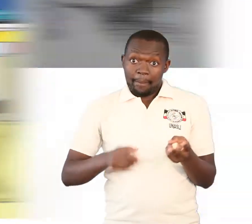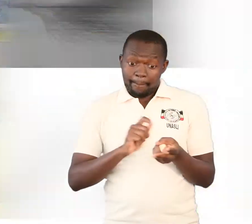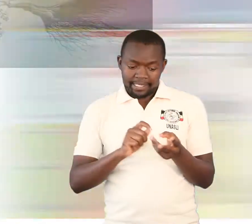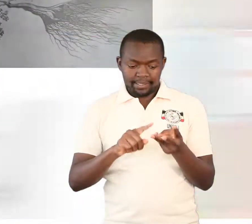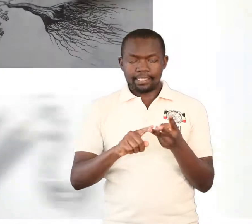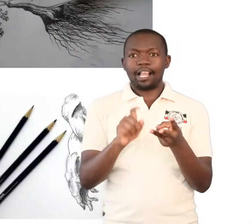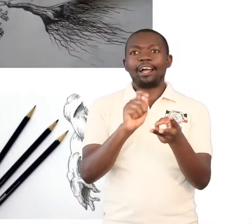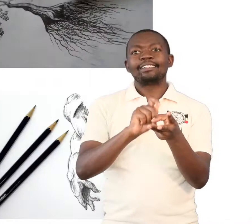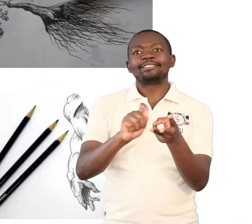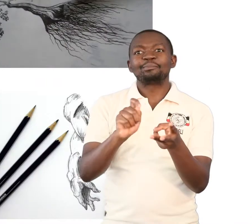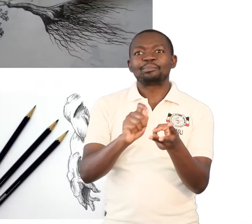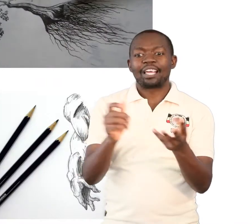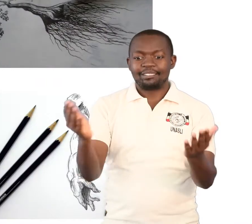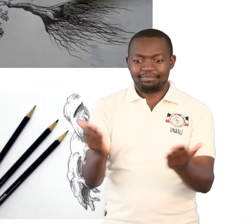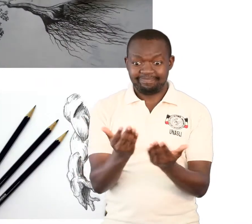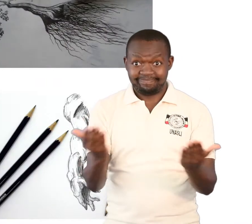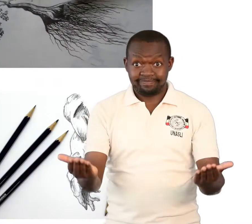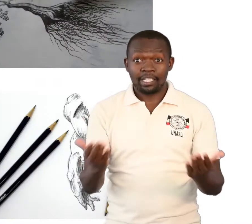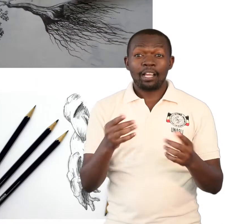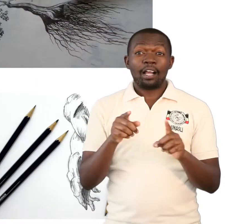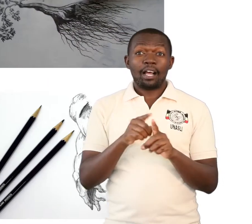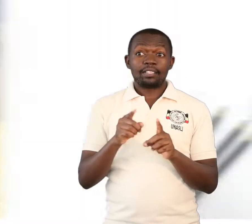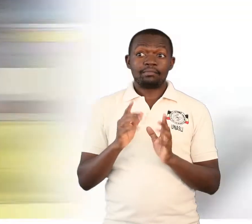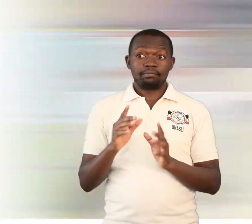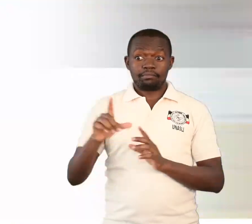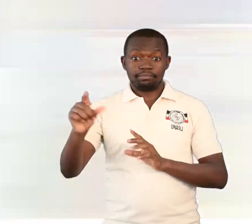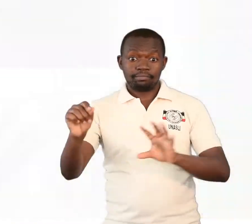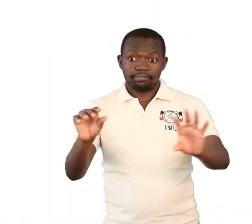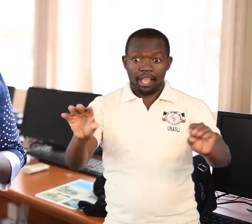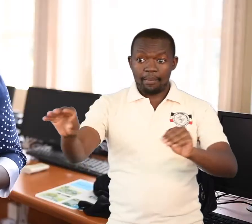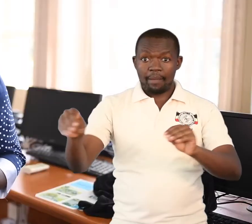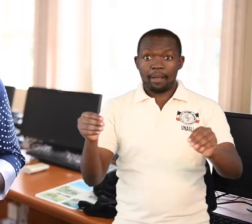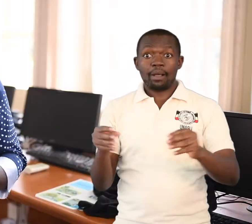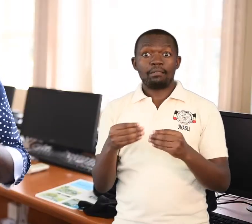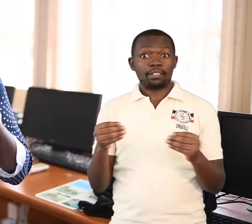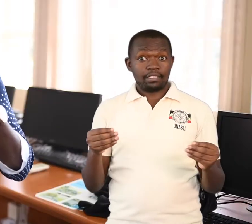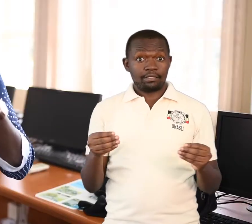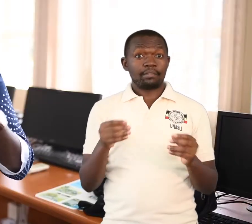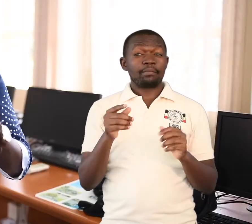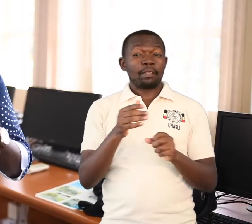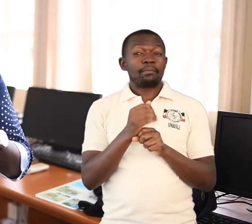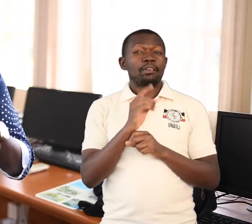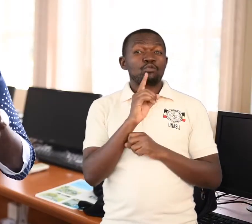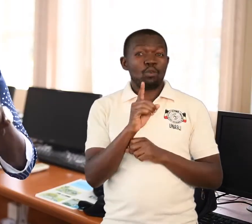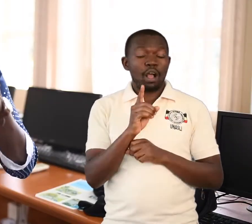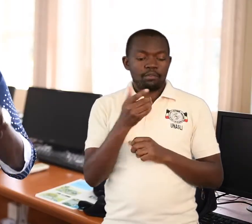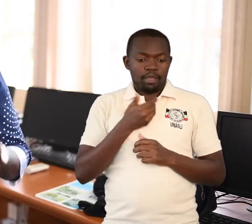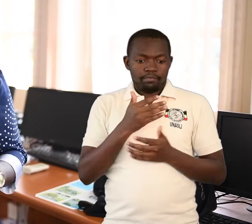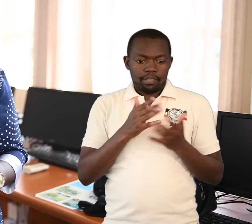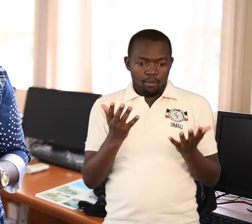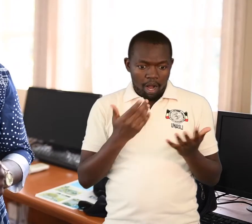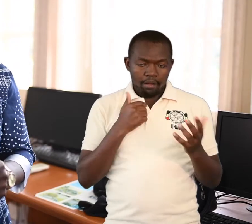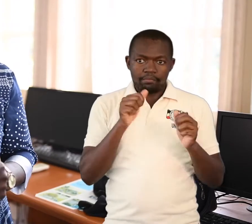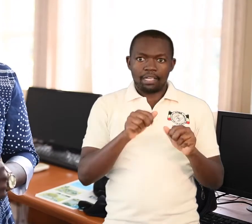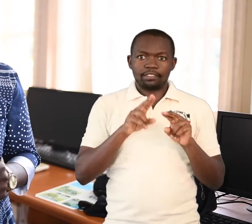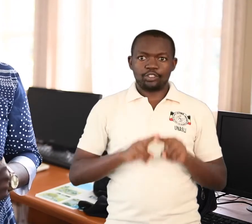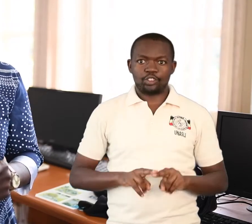pen. And as you go to collect your materials, I want you to make sure that you have somewhere where you are going to